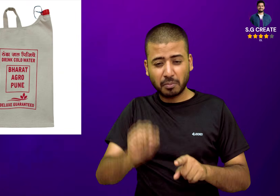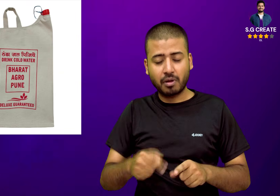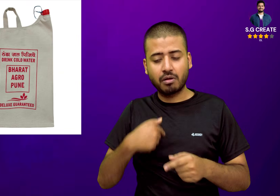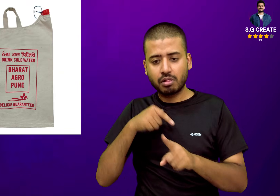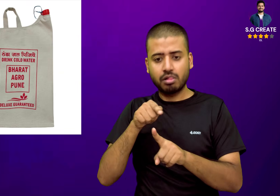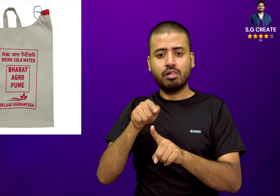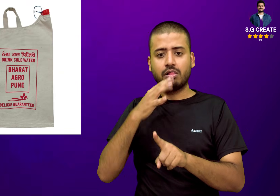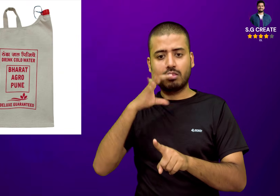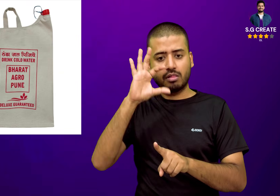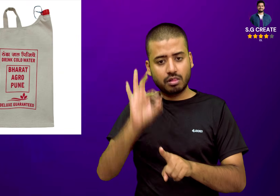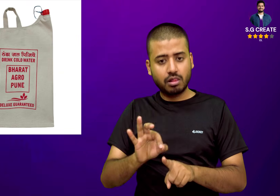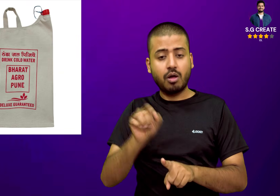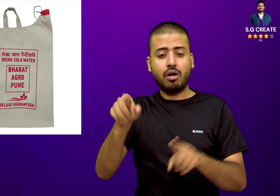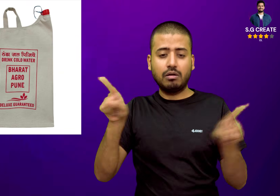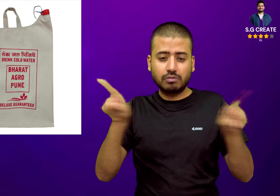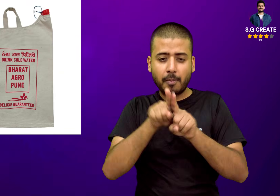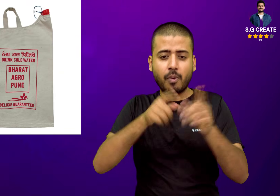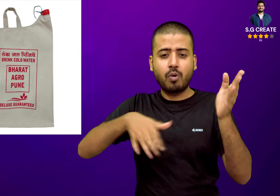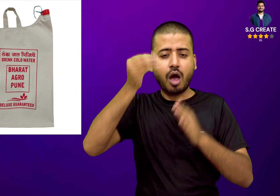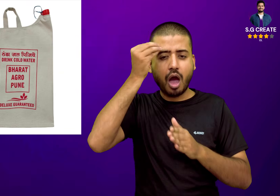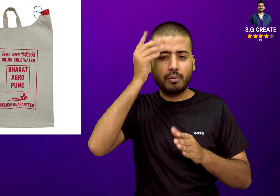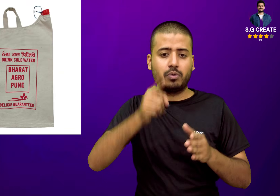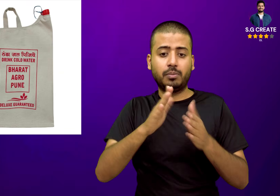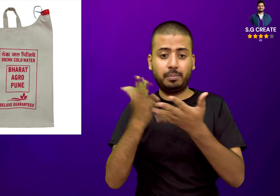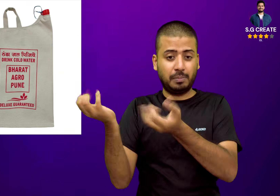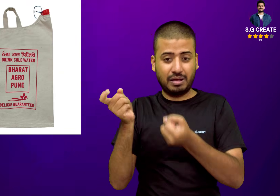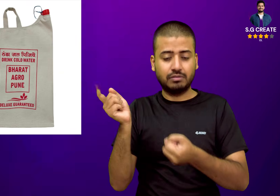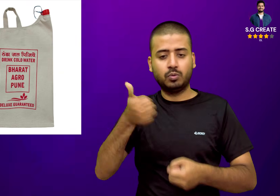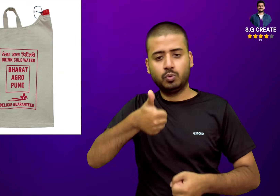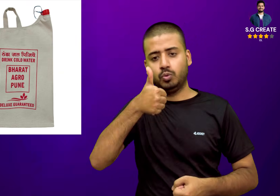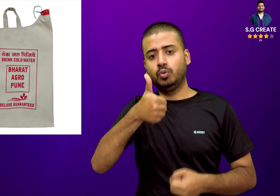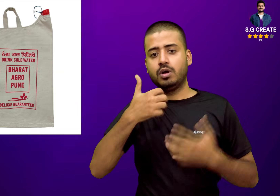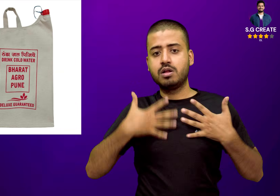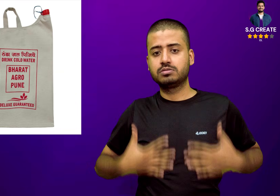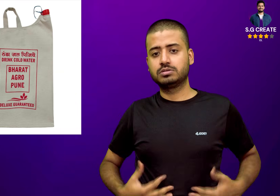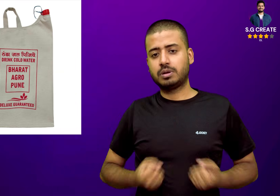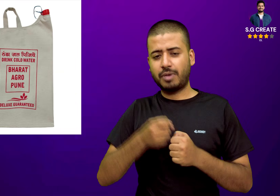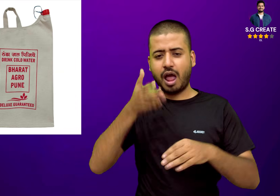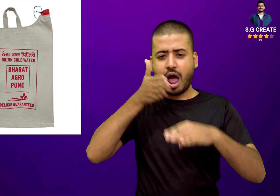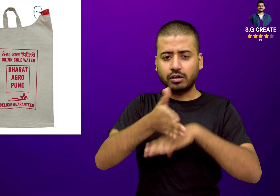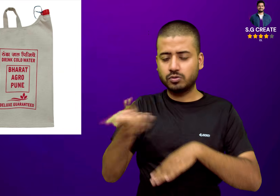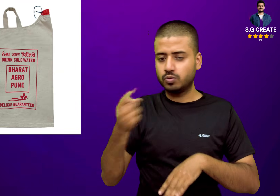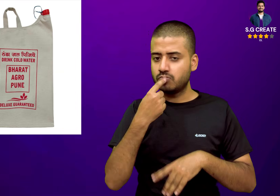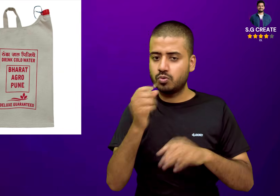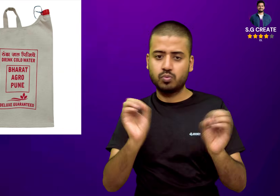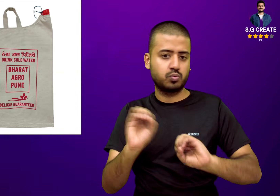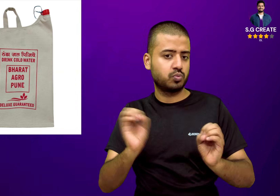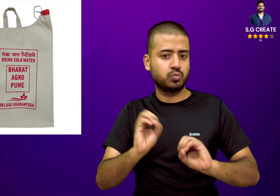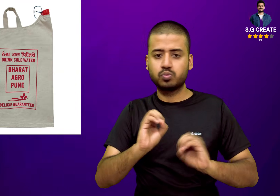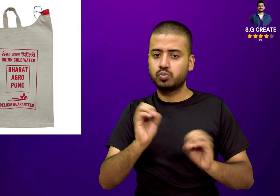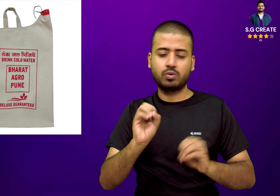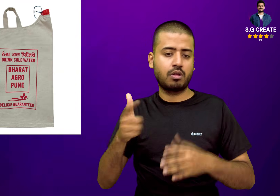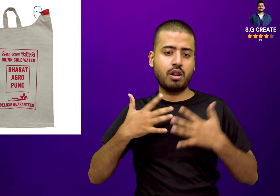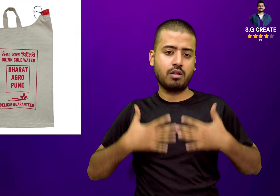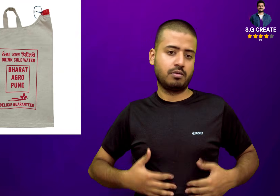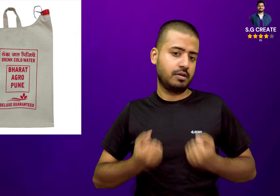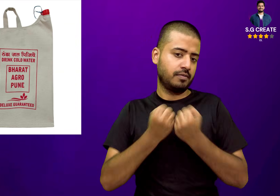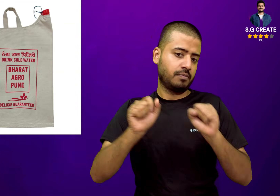delivery vehicles. Travelers and campers. A rugged, lightweight, and unbreakable alternative to heavy plastic or